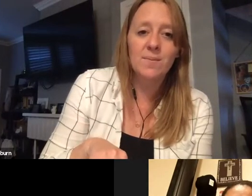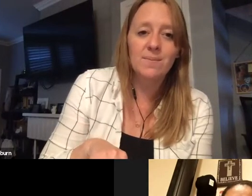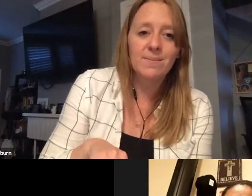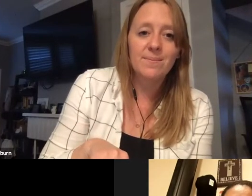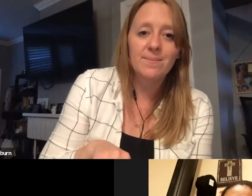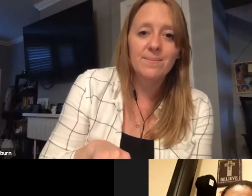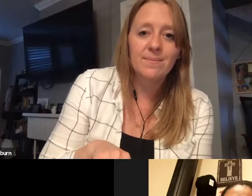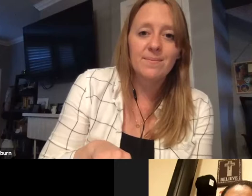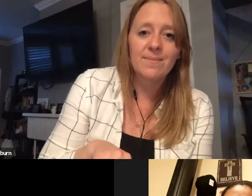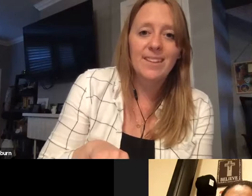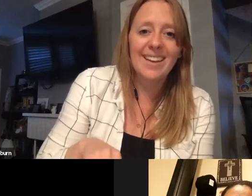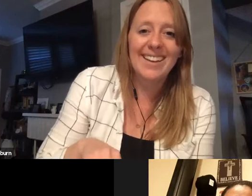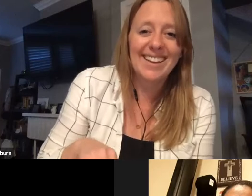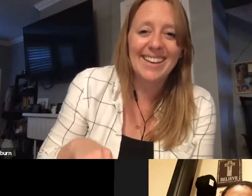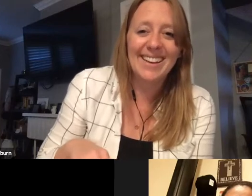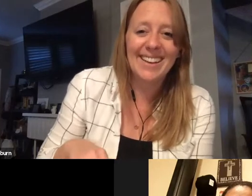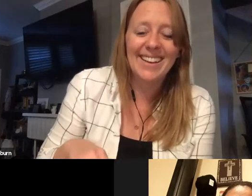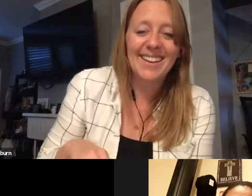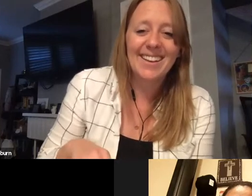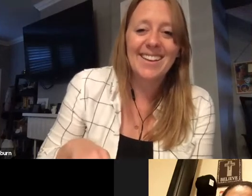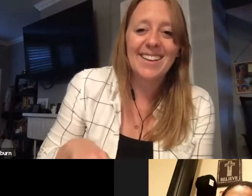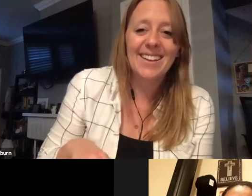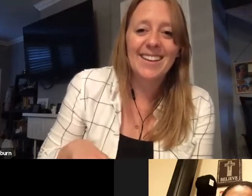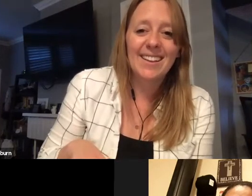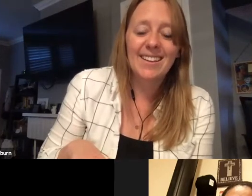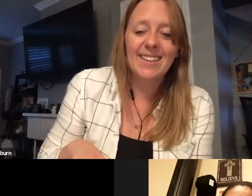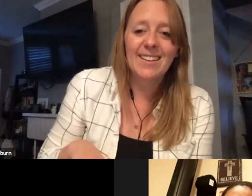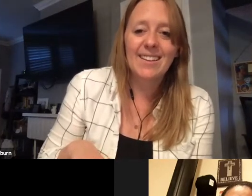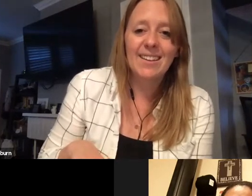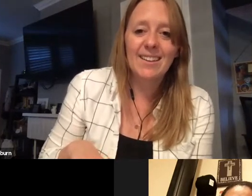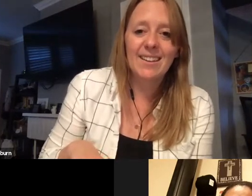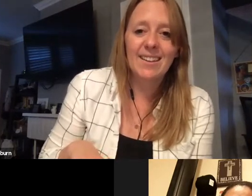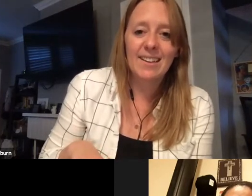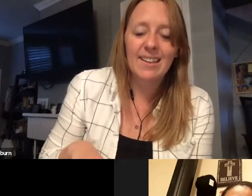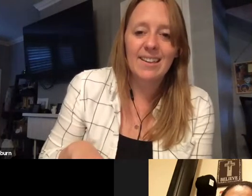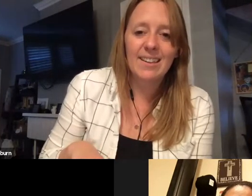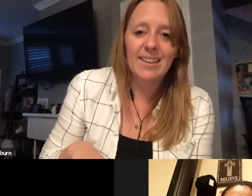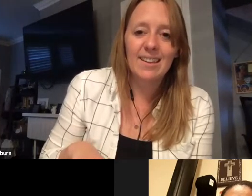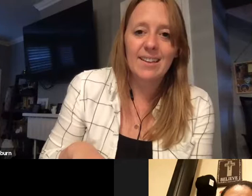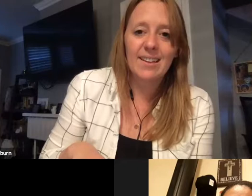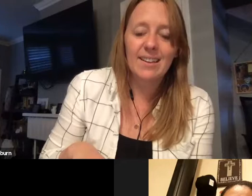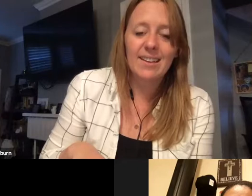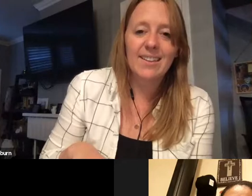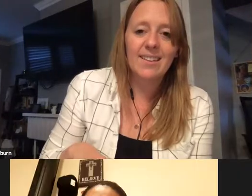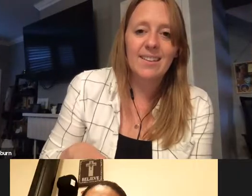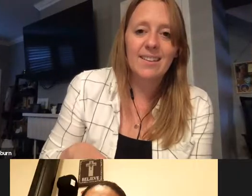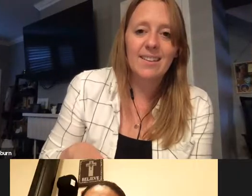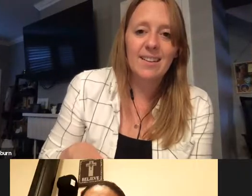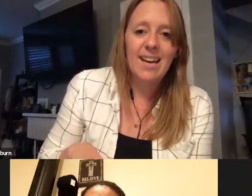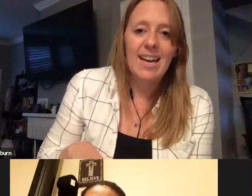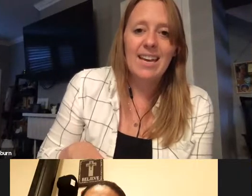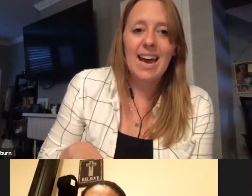though. Y en los recursos pueden ver las señas que pues están en